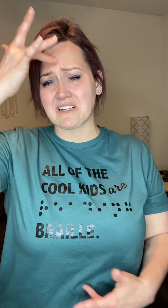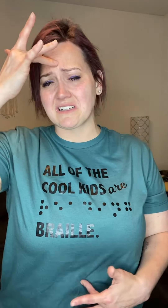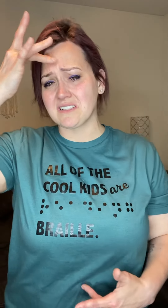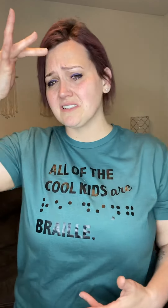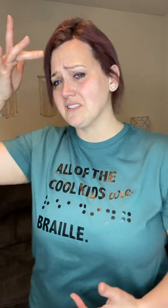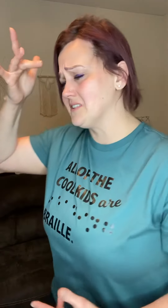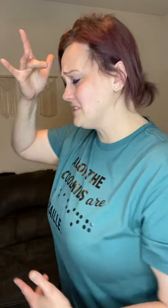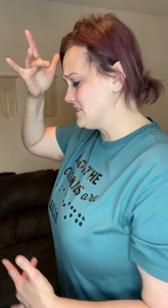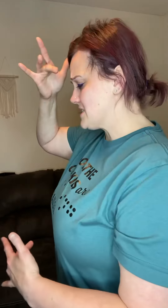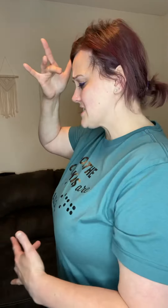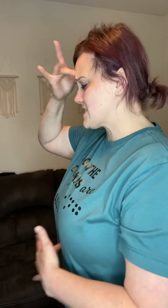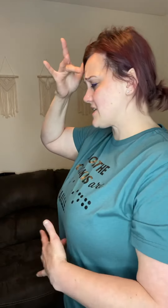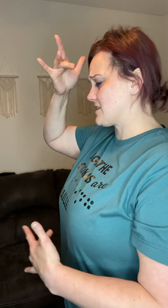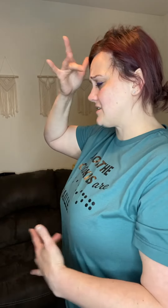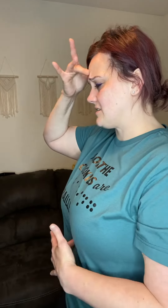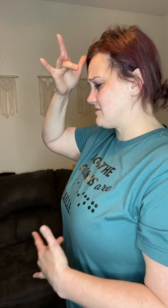sick. Sick.